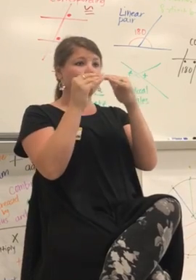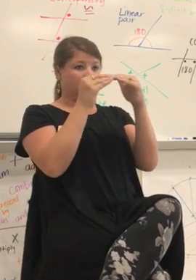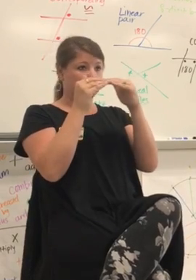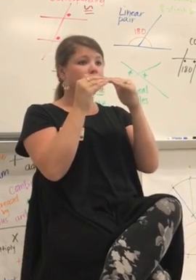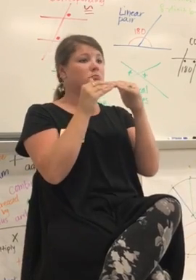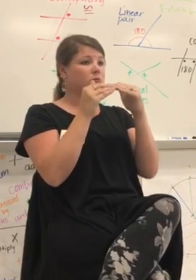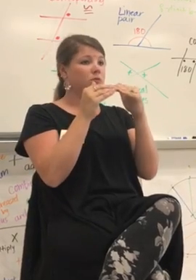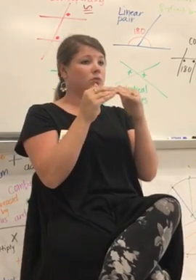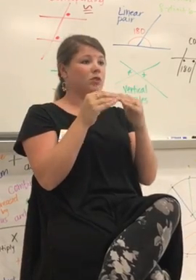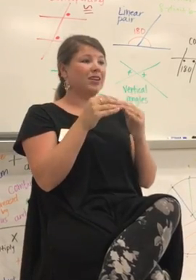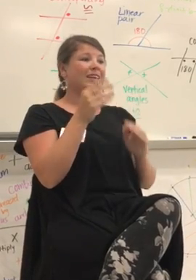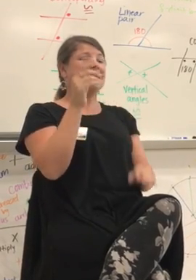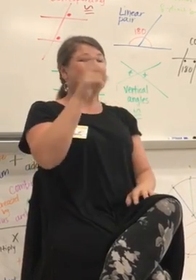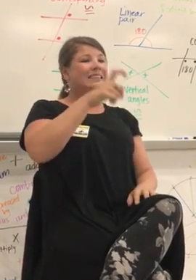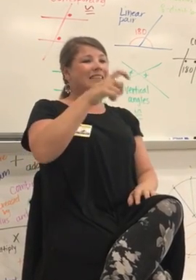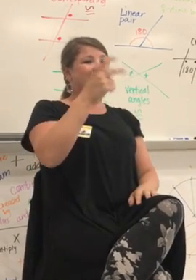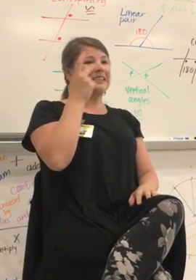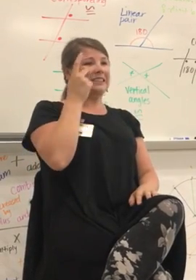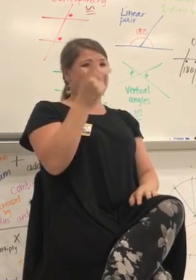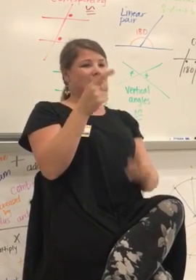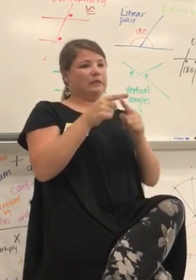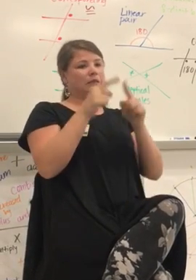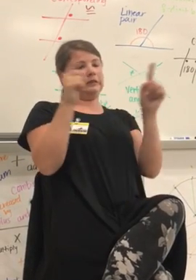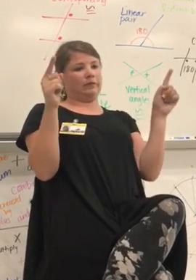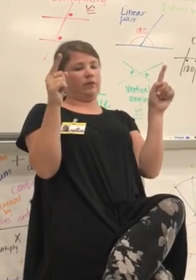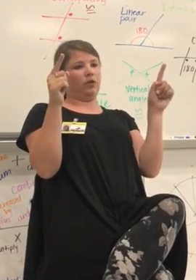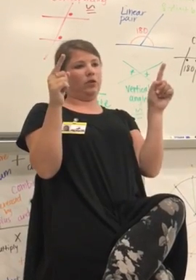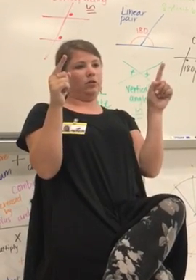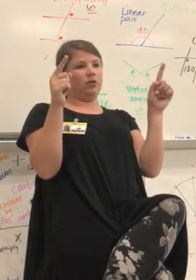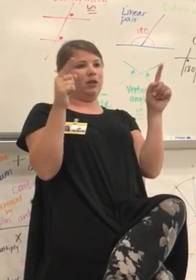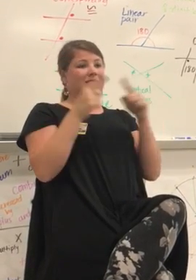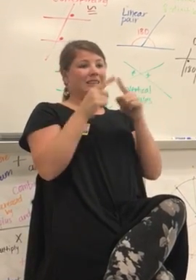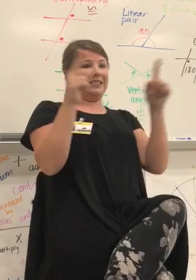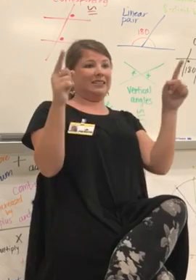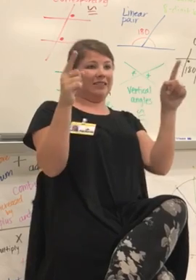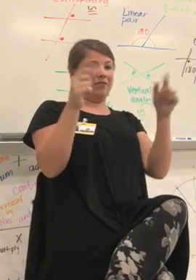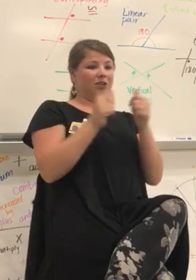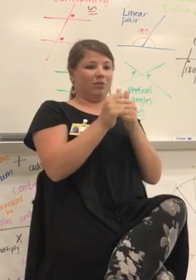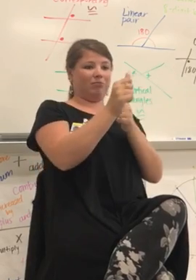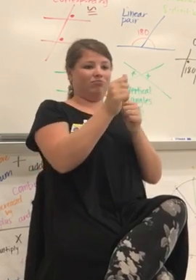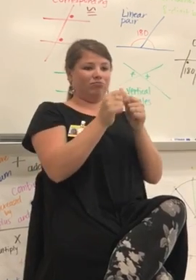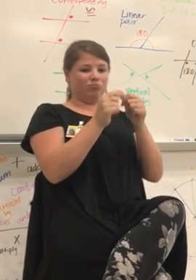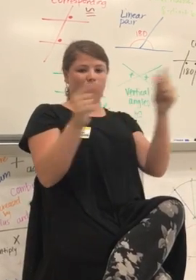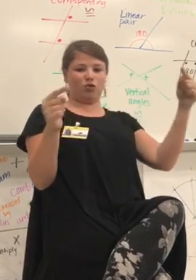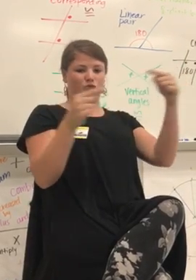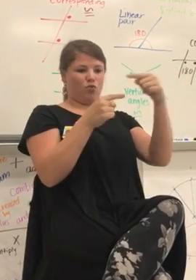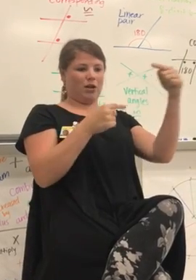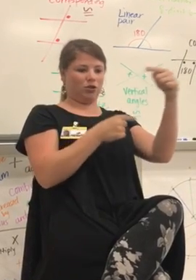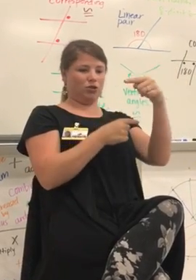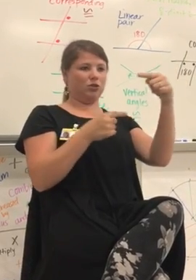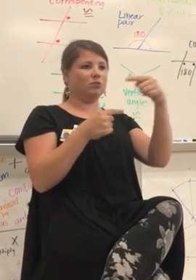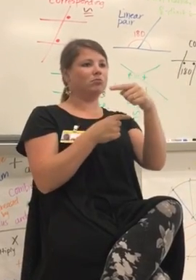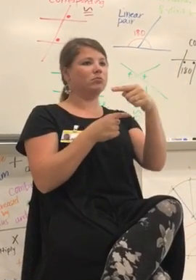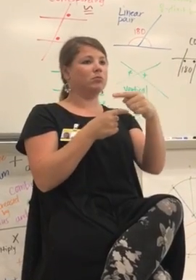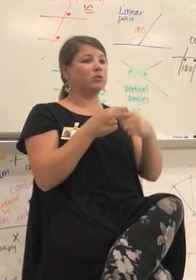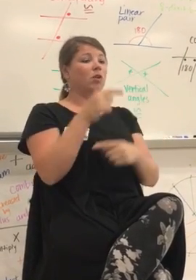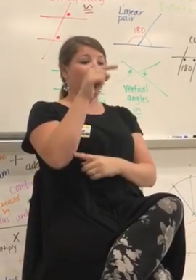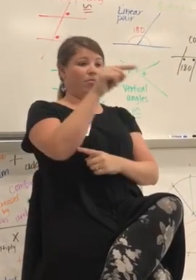it's kind of in a different direction. So this green angle is 54. Okay, does everybody